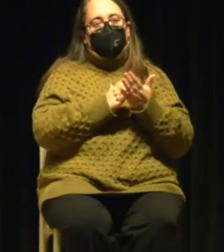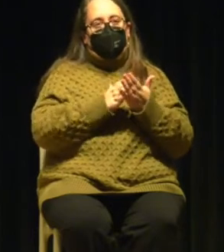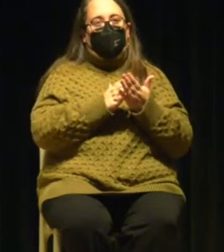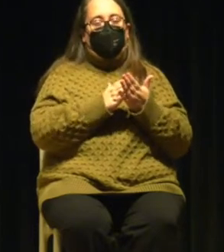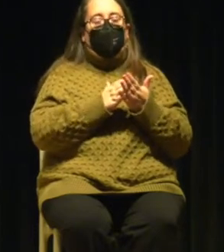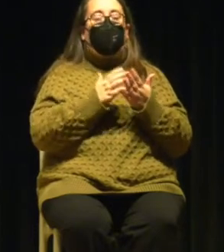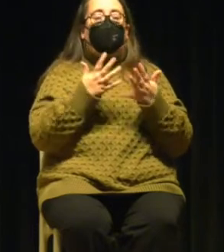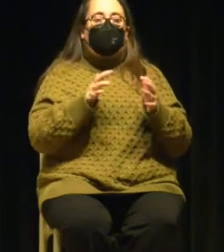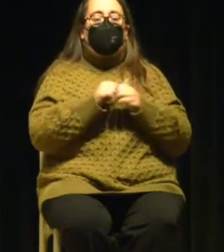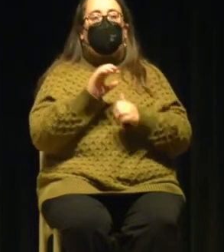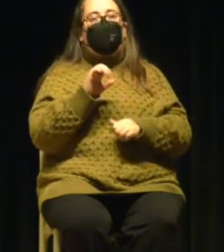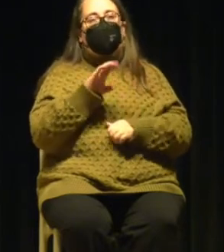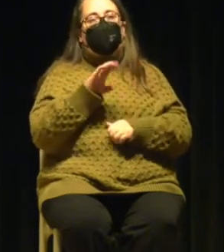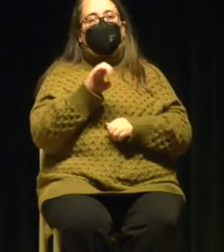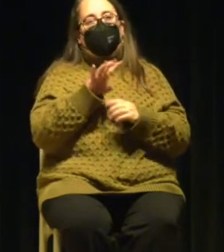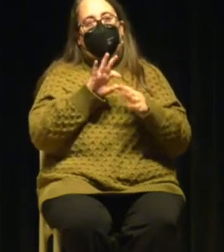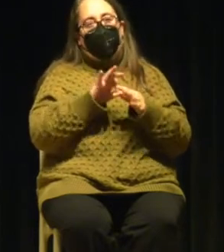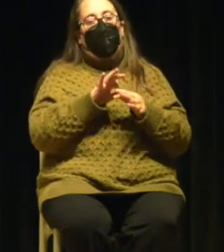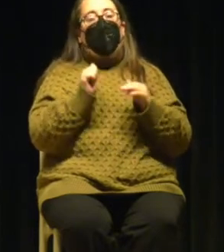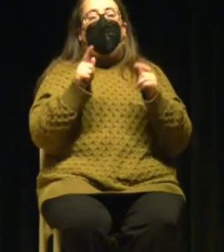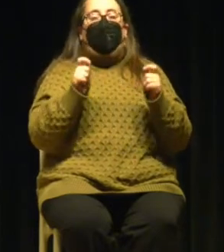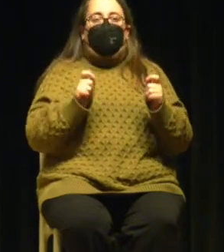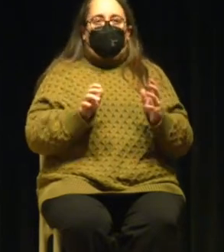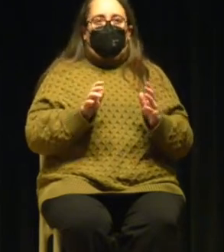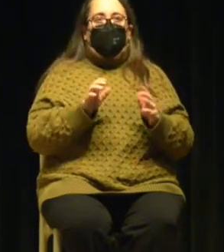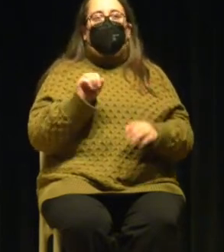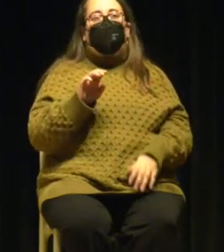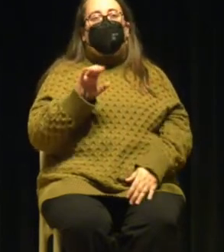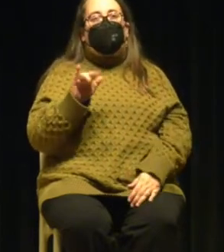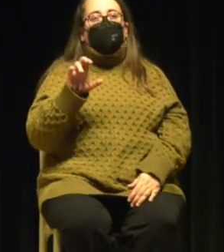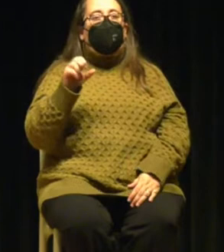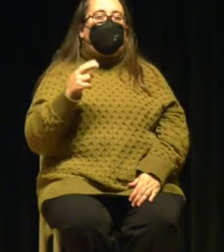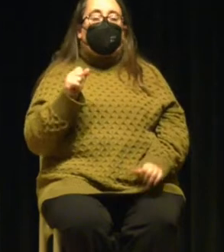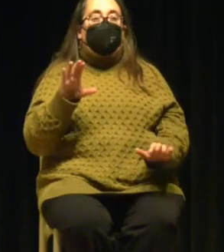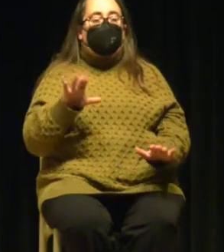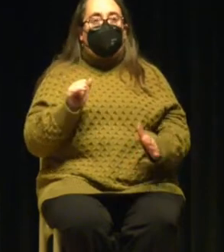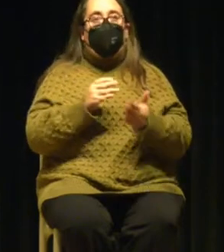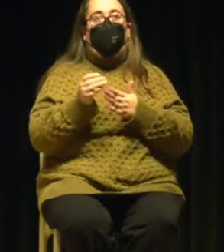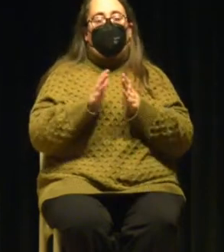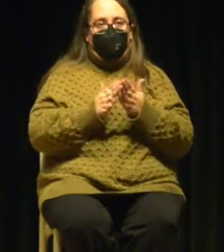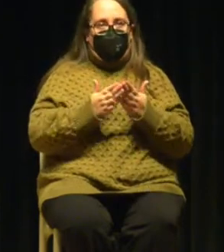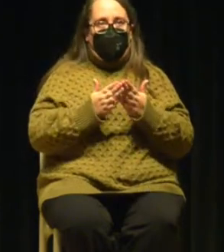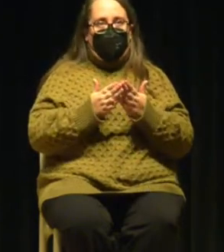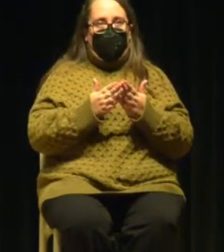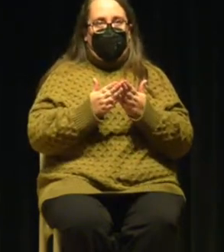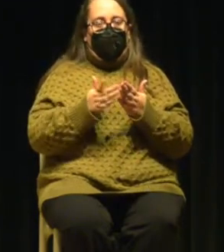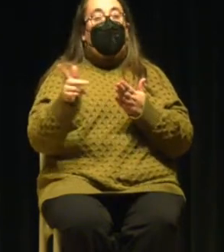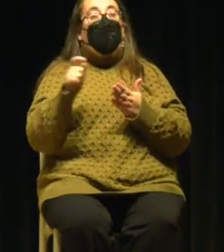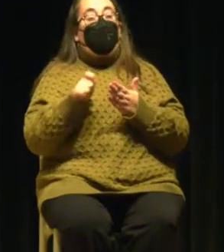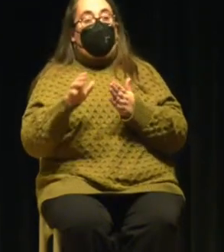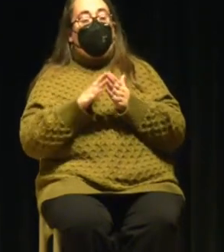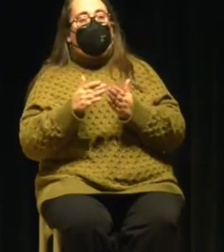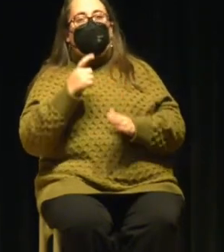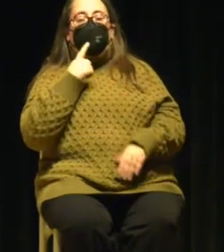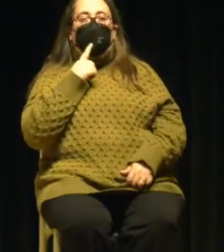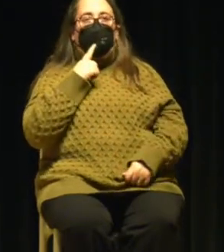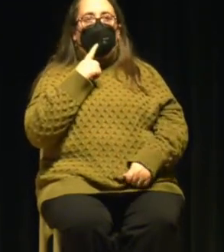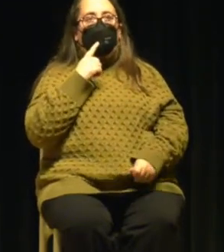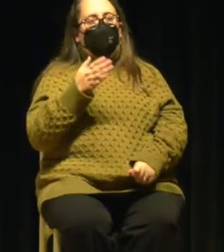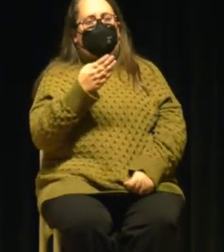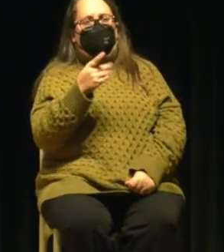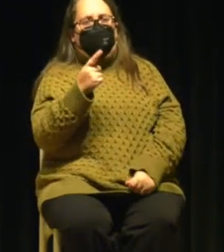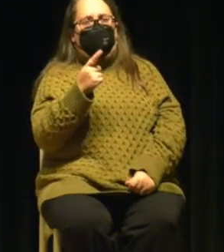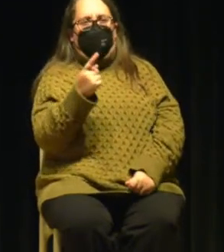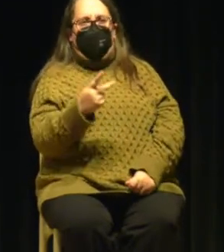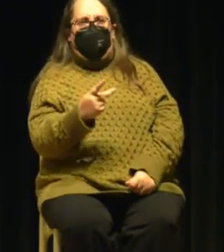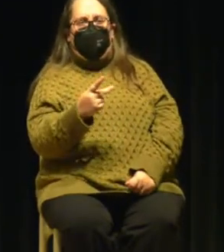corresponds. And anyhow, this editor, Amy Gash, she's fantastic. She bought the book. I write the book, and I had submitted maybe about